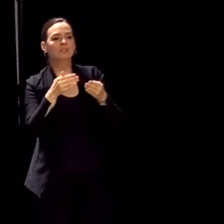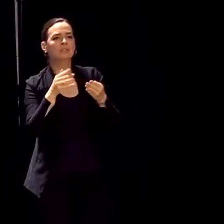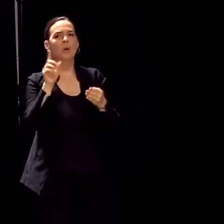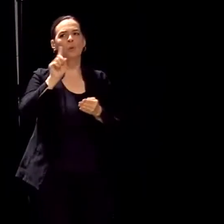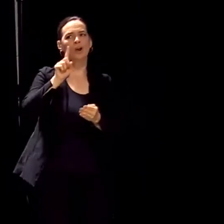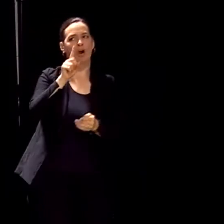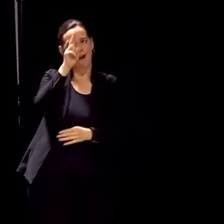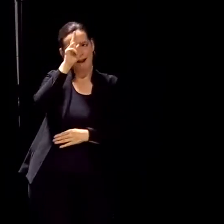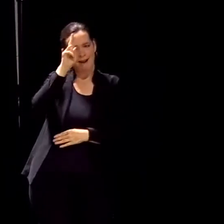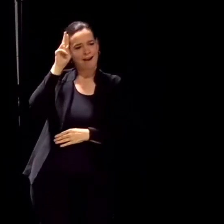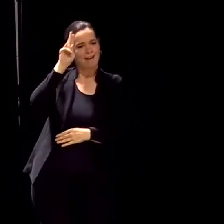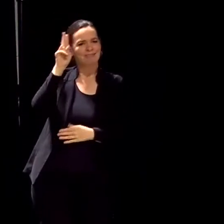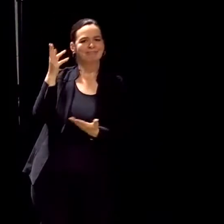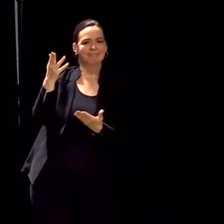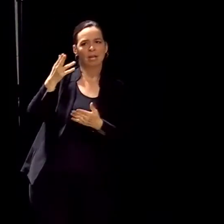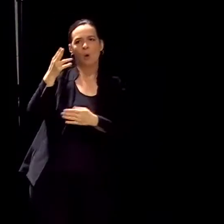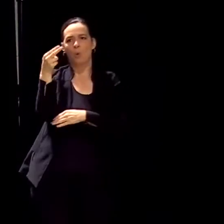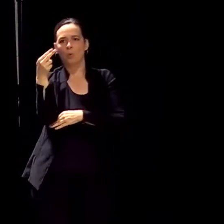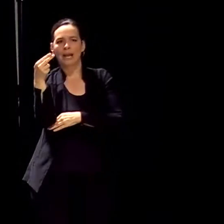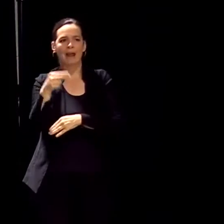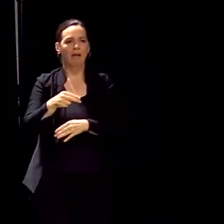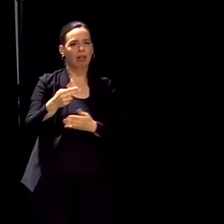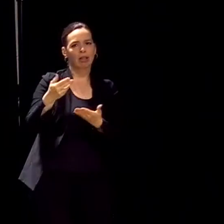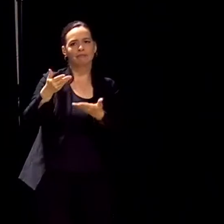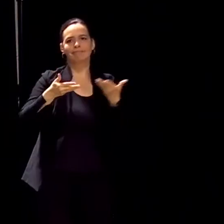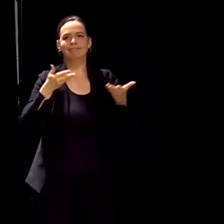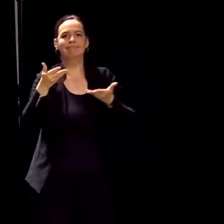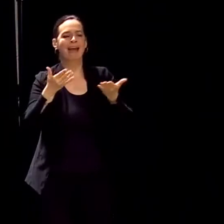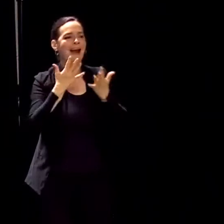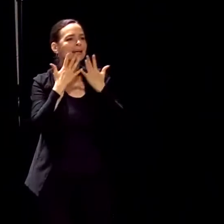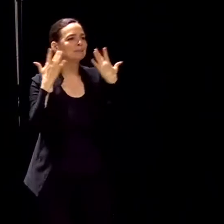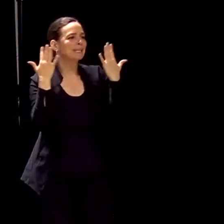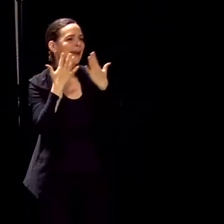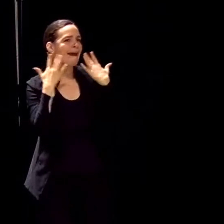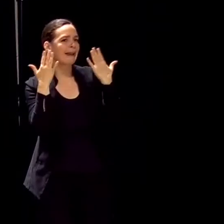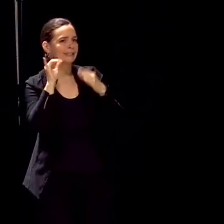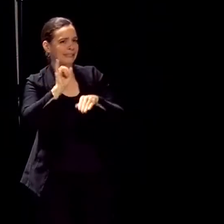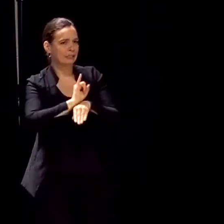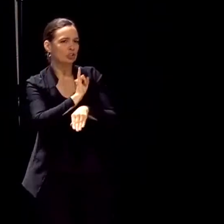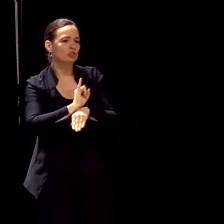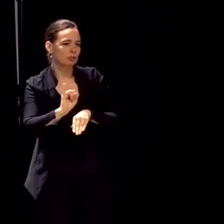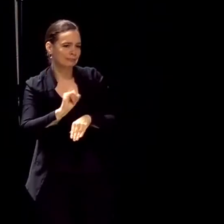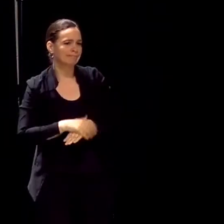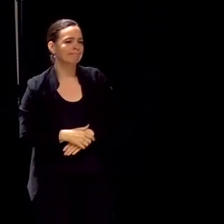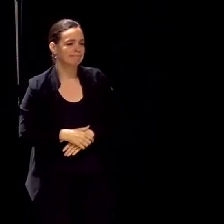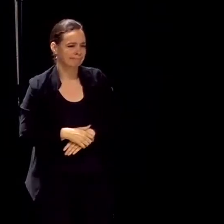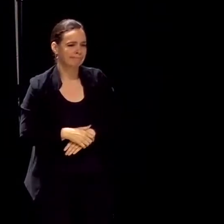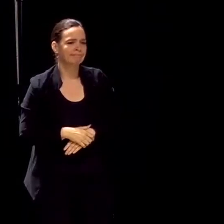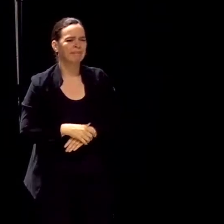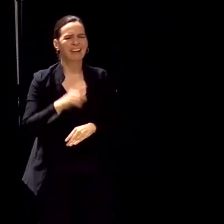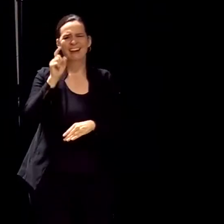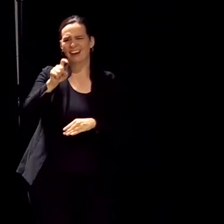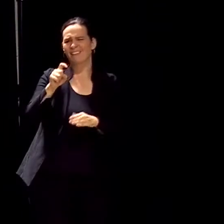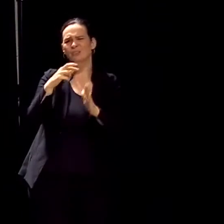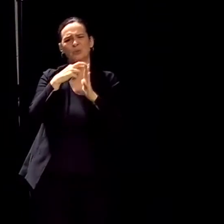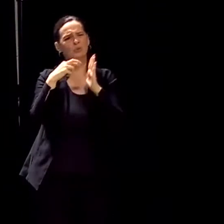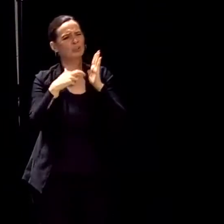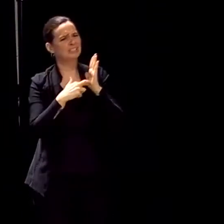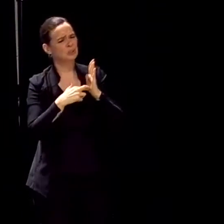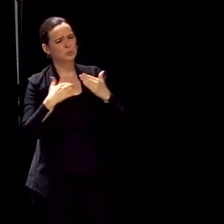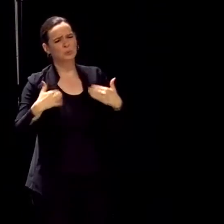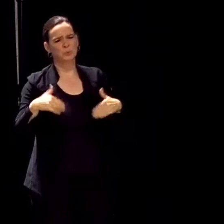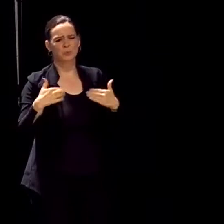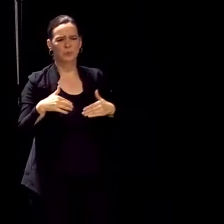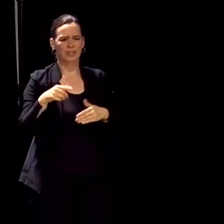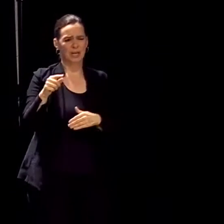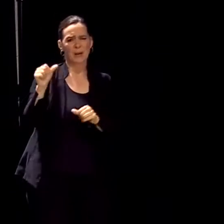appointments are filling up quickly. We need people to register for this. So if you work in the hospitality industry, an